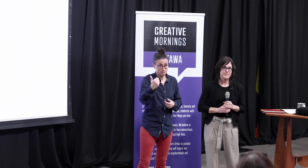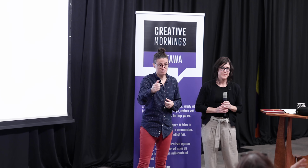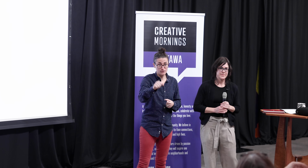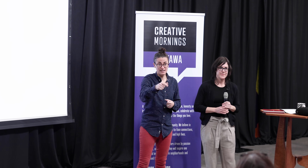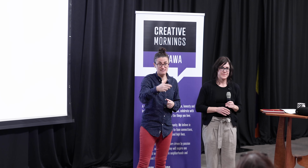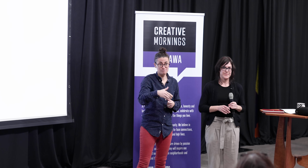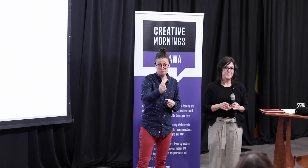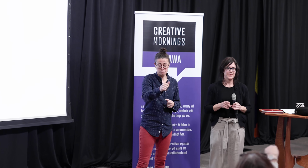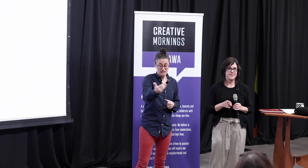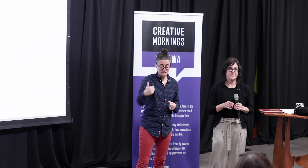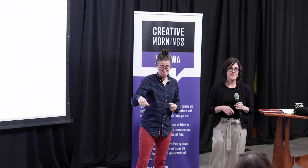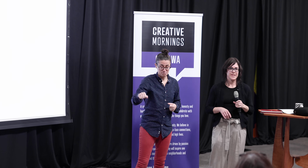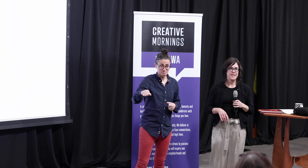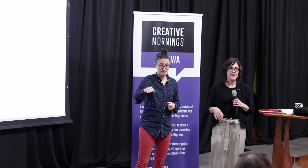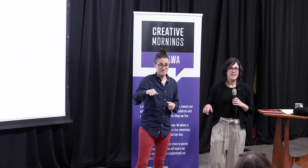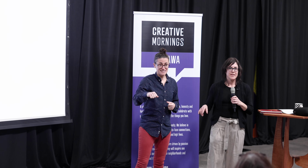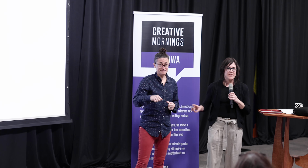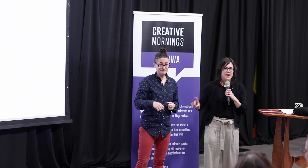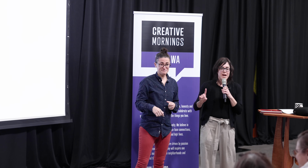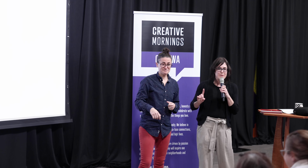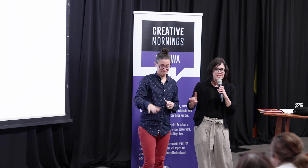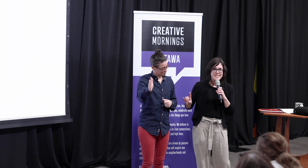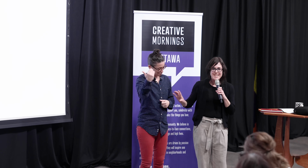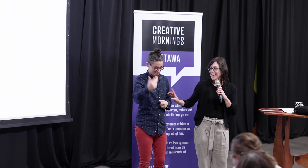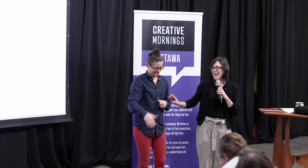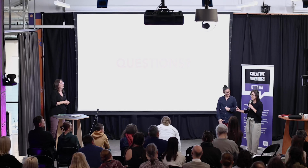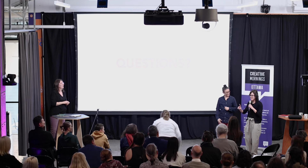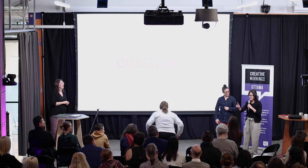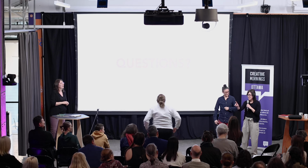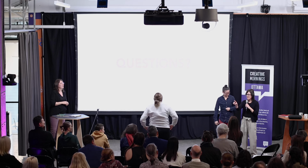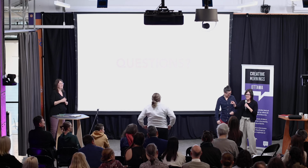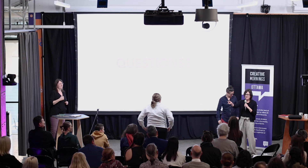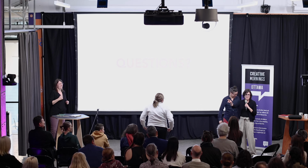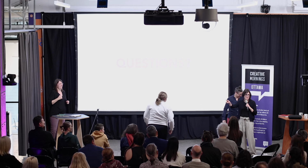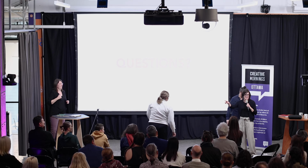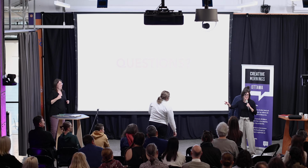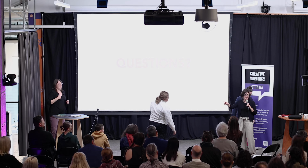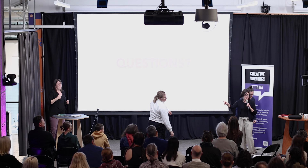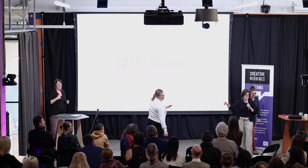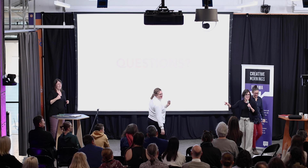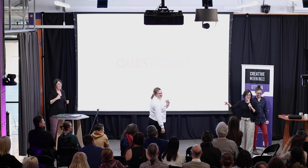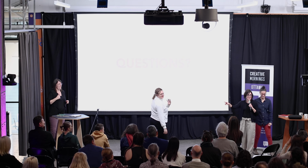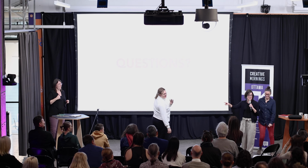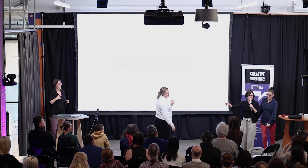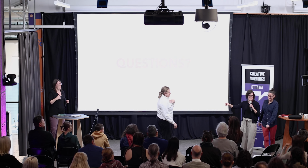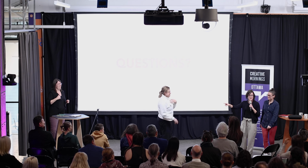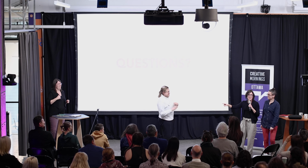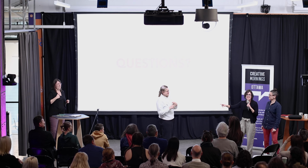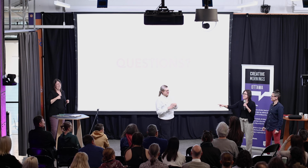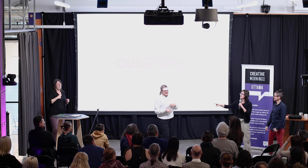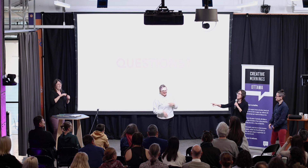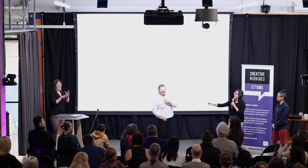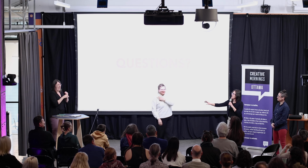room as well. So do you want to give your perspective? I was going to say, actually, too, was going to pick on Vika, because she's